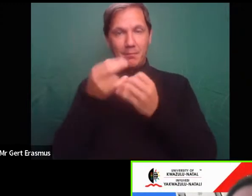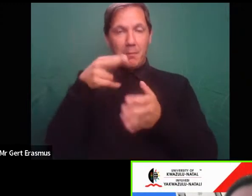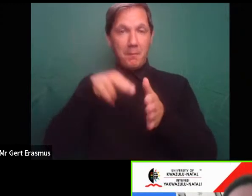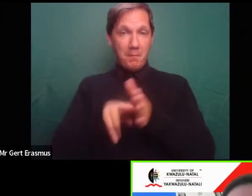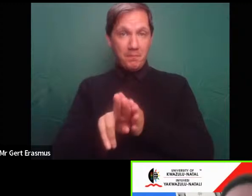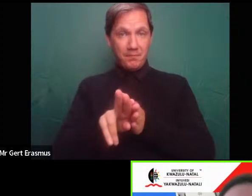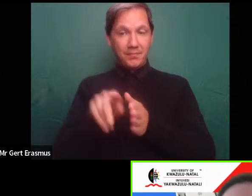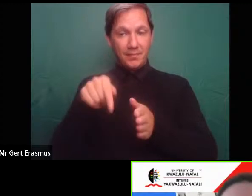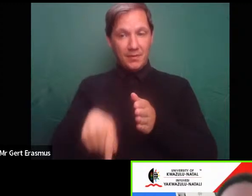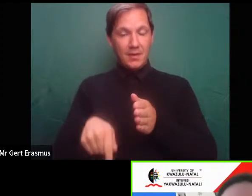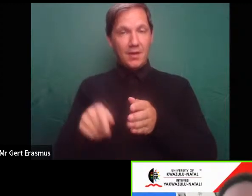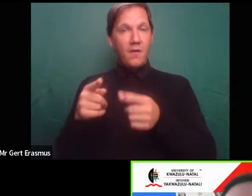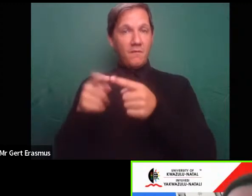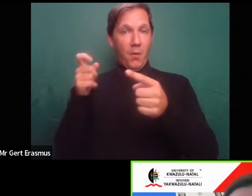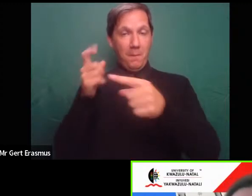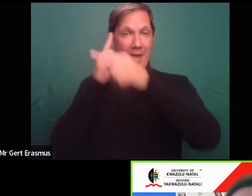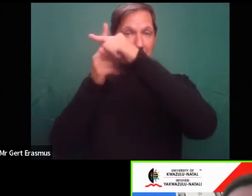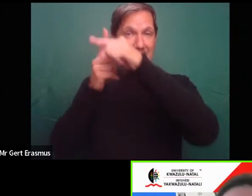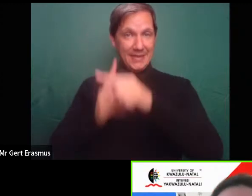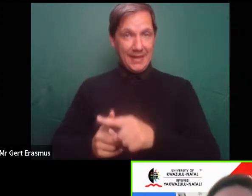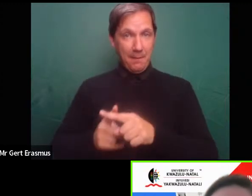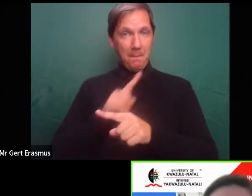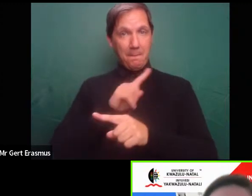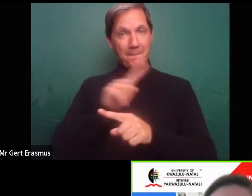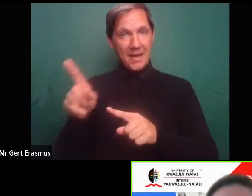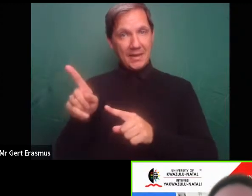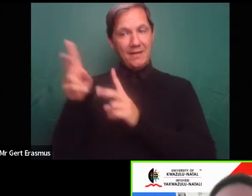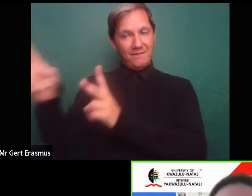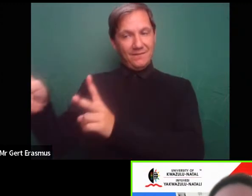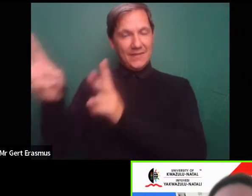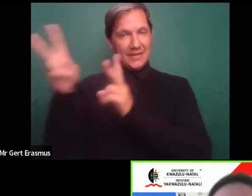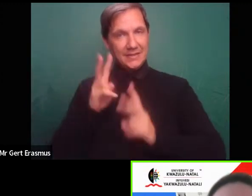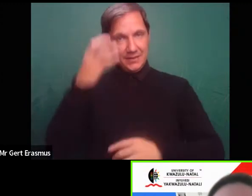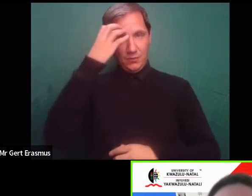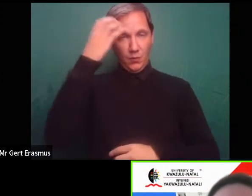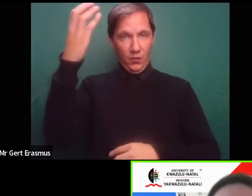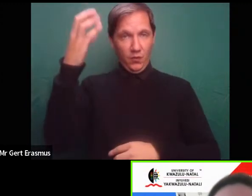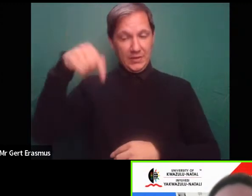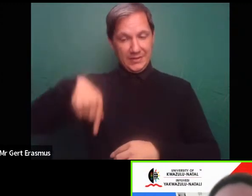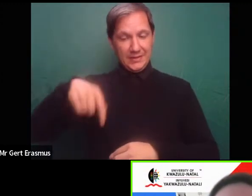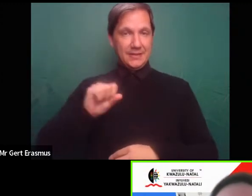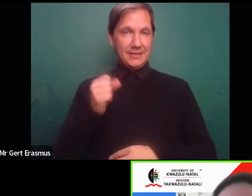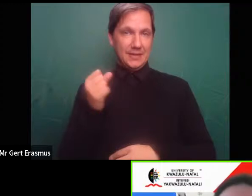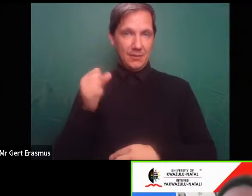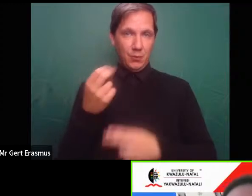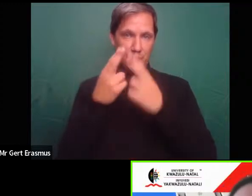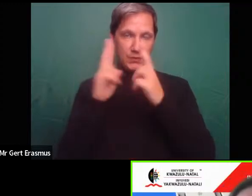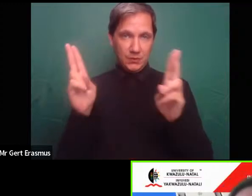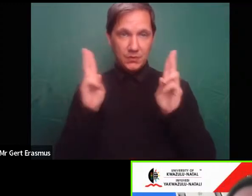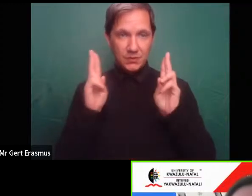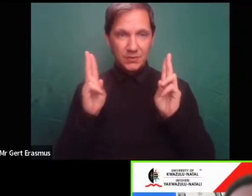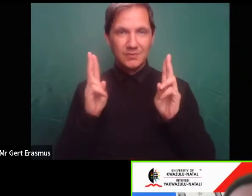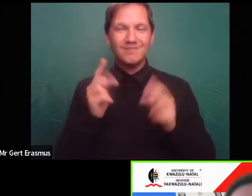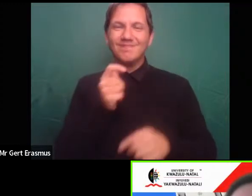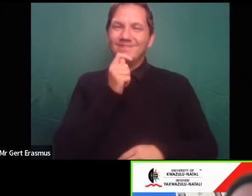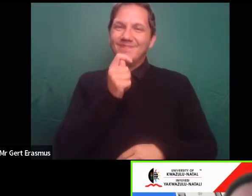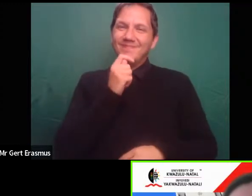at Stellenbosch University, was unable to be here this morning. But